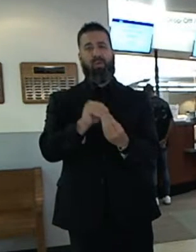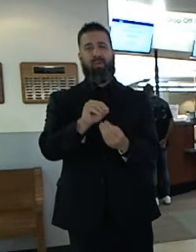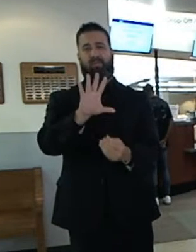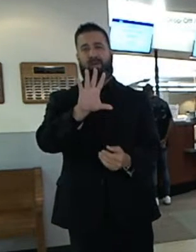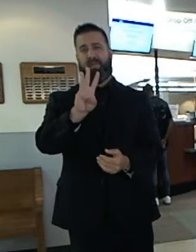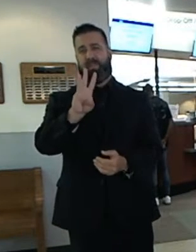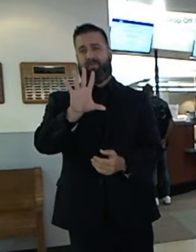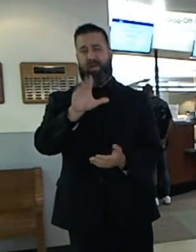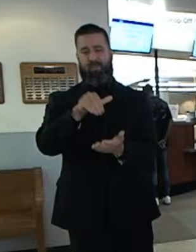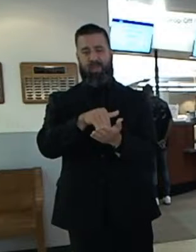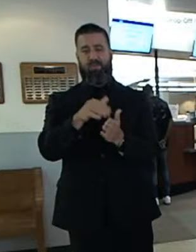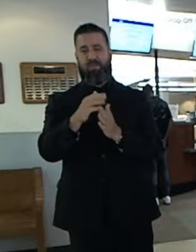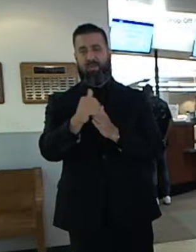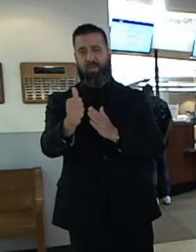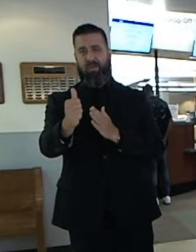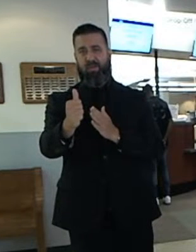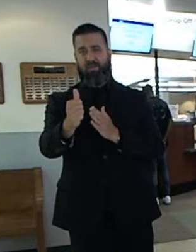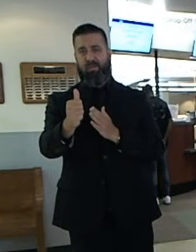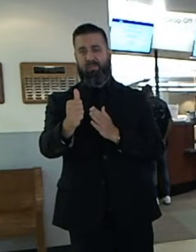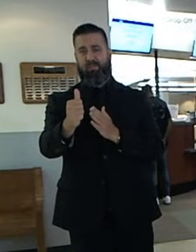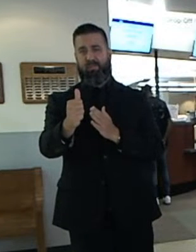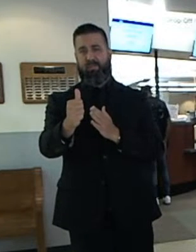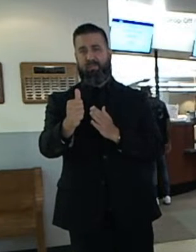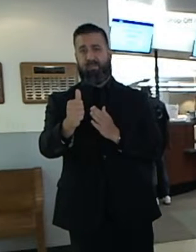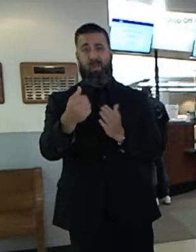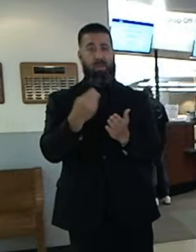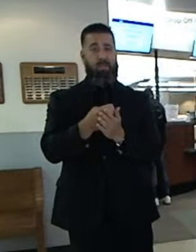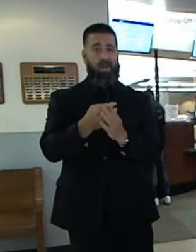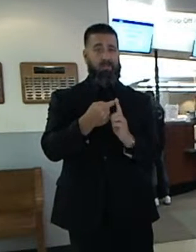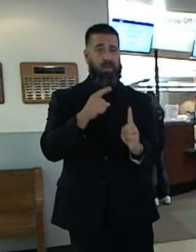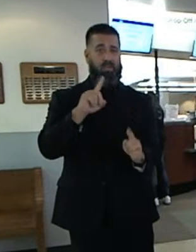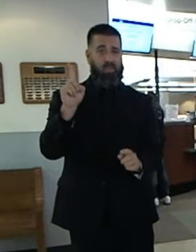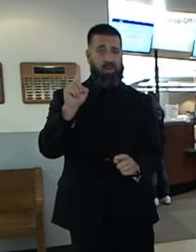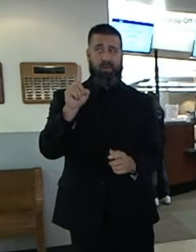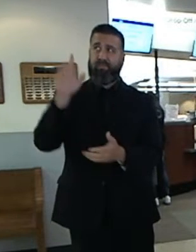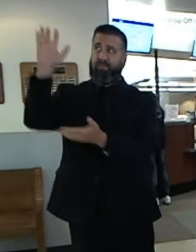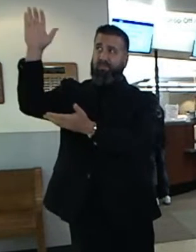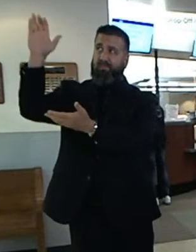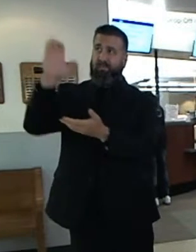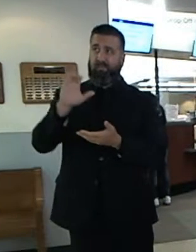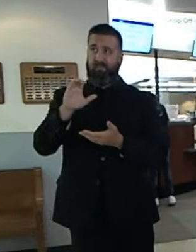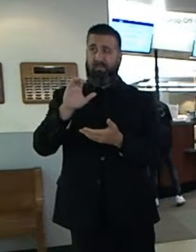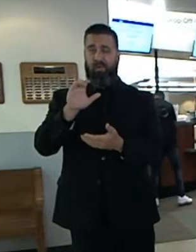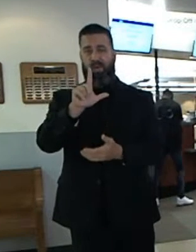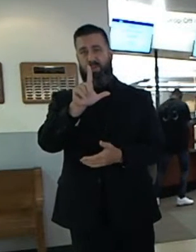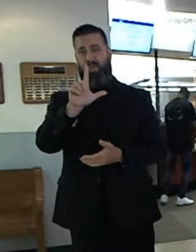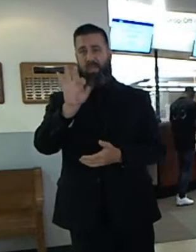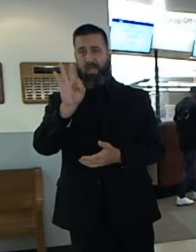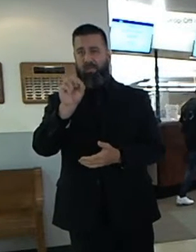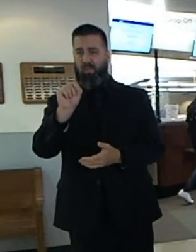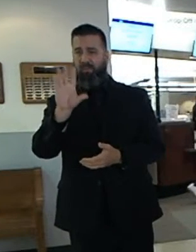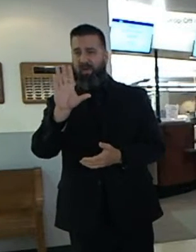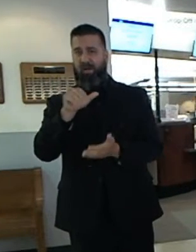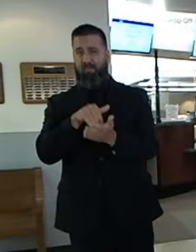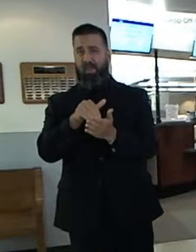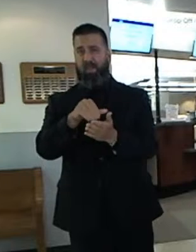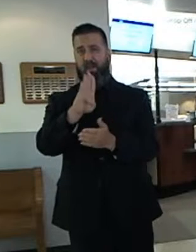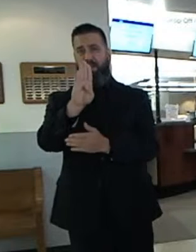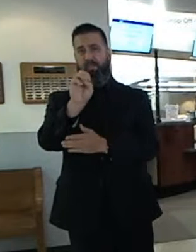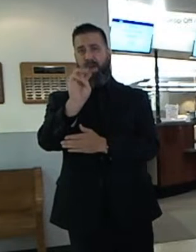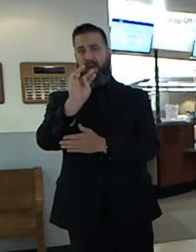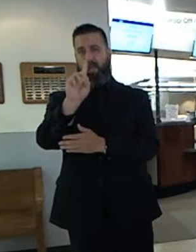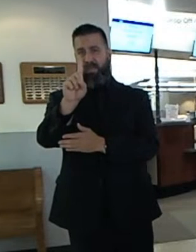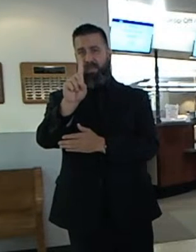$565,000. And this was funded primarily through remaining funds from a $29.5 million bond issue